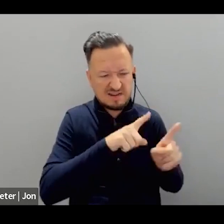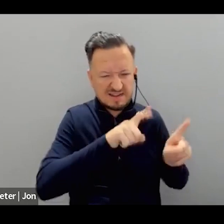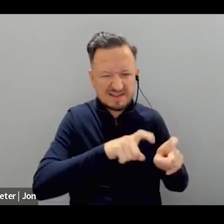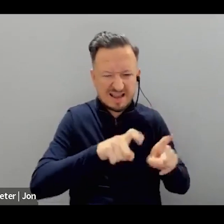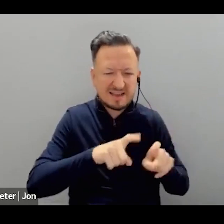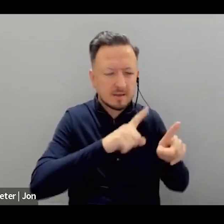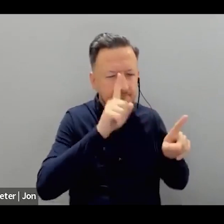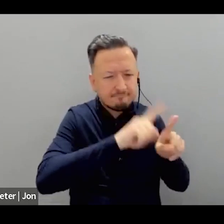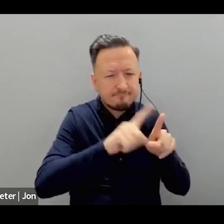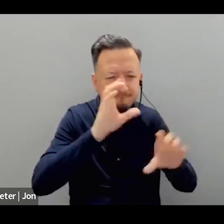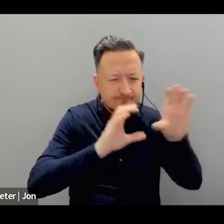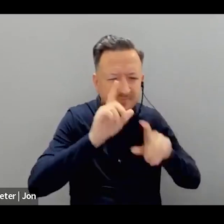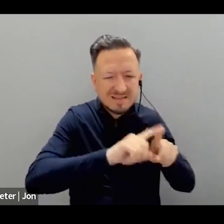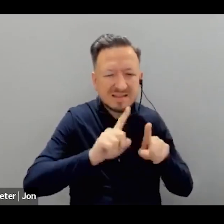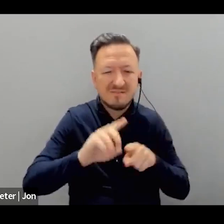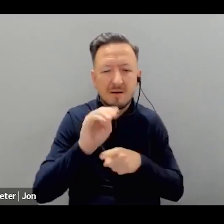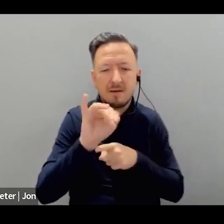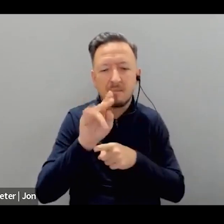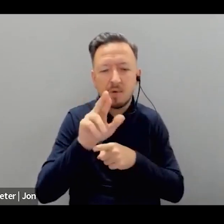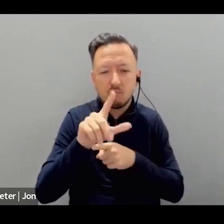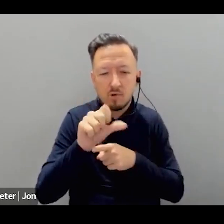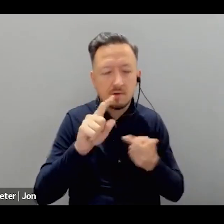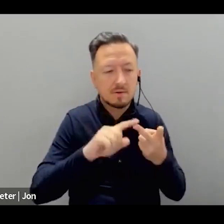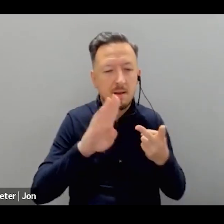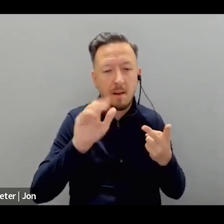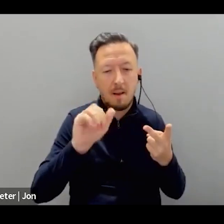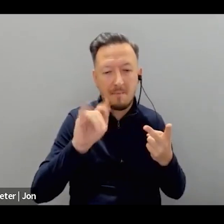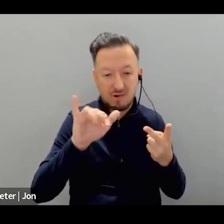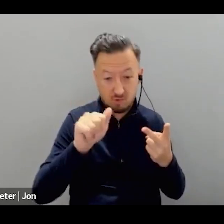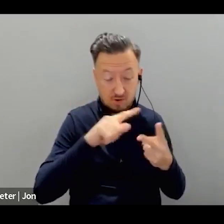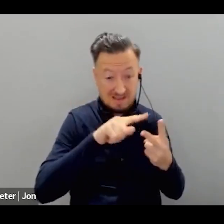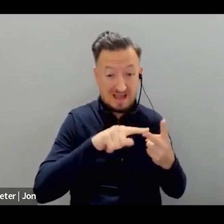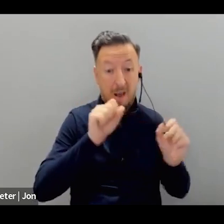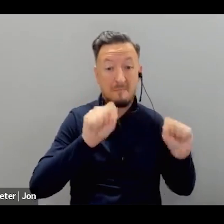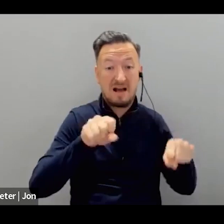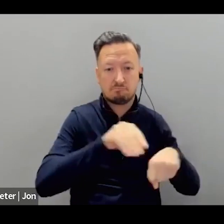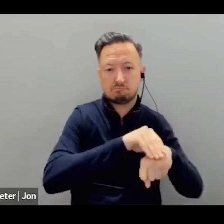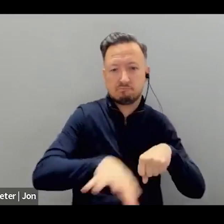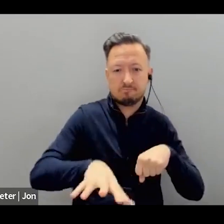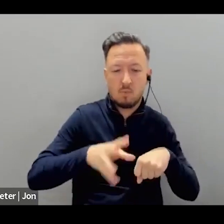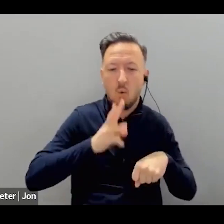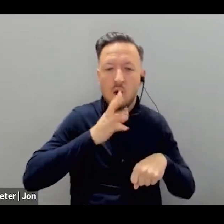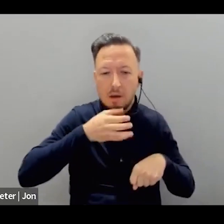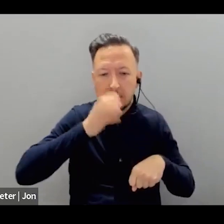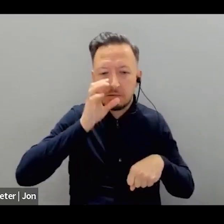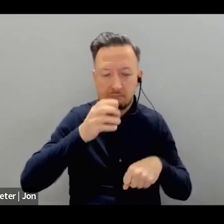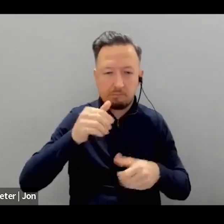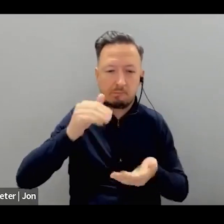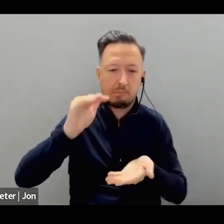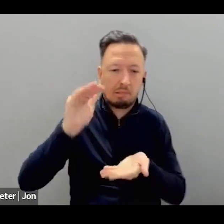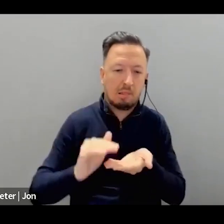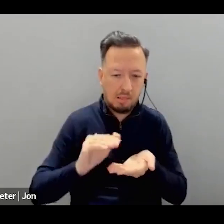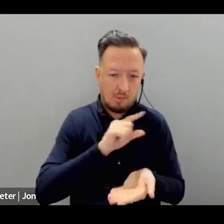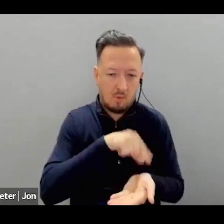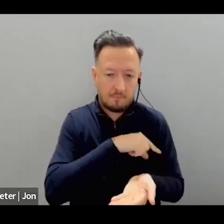and bacteria that may impact the quality of our drinking water. Lab staff tested for